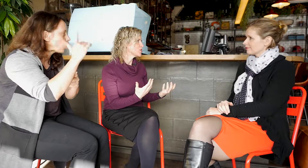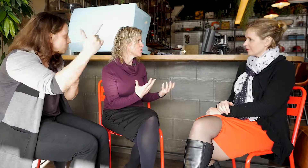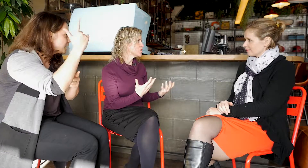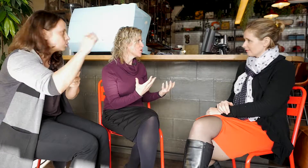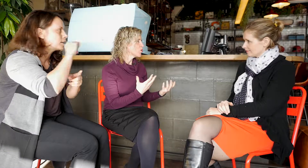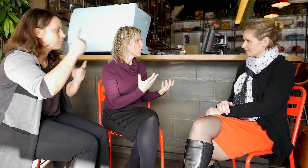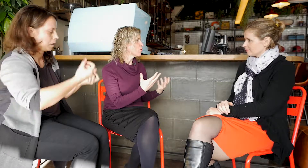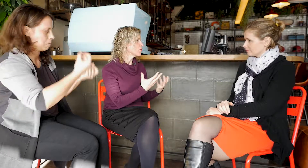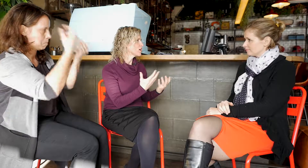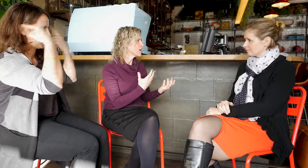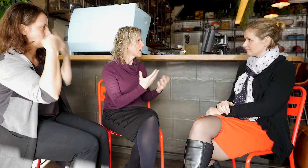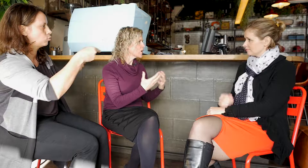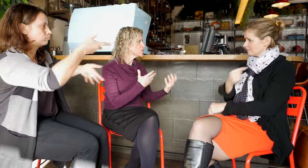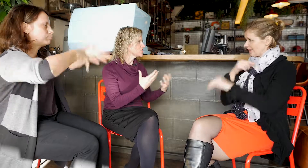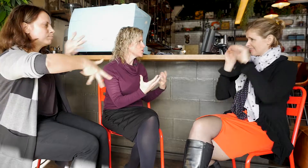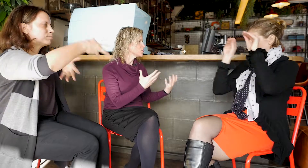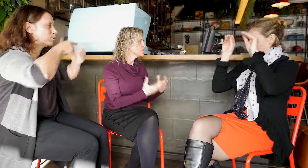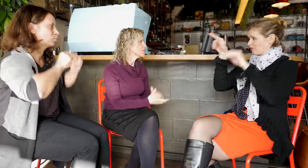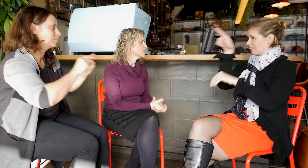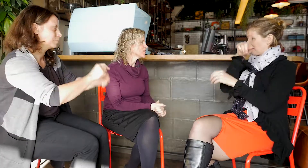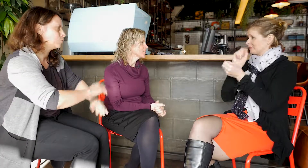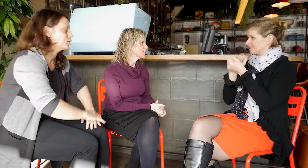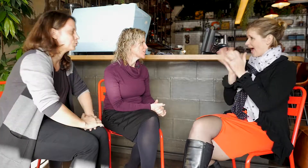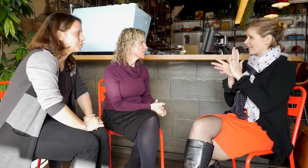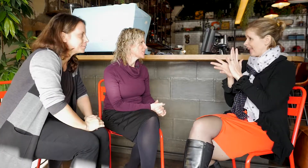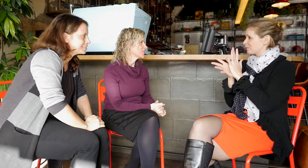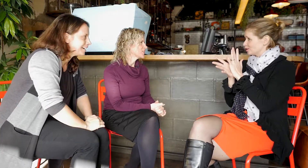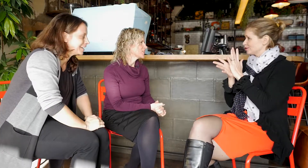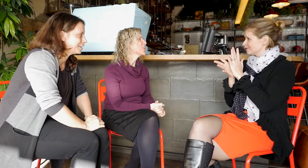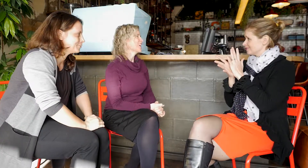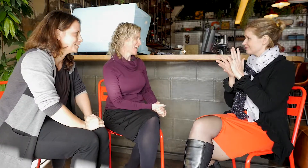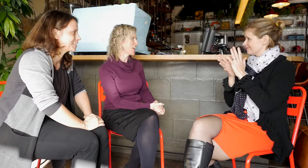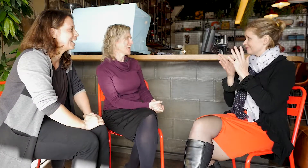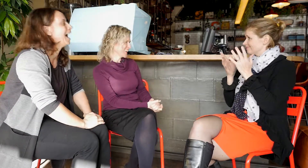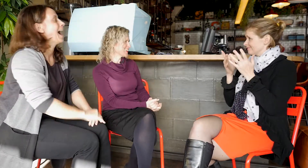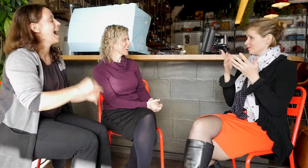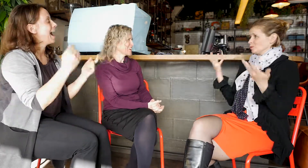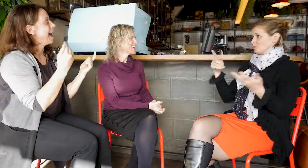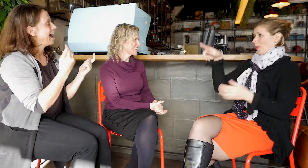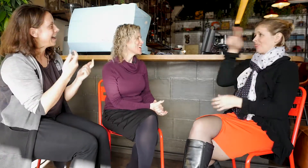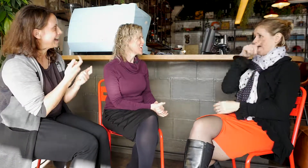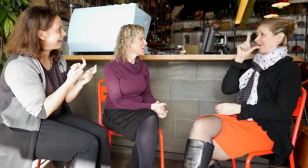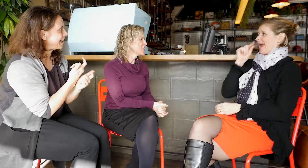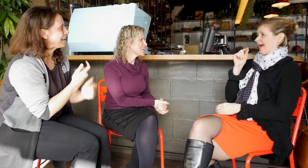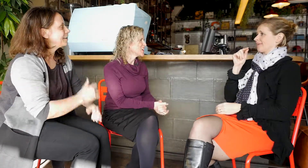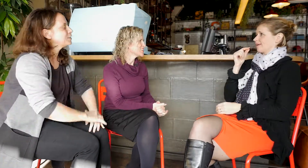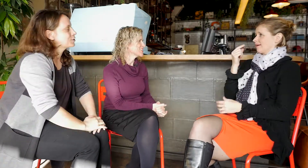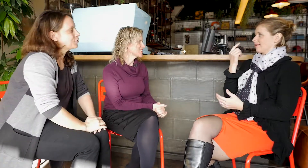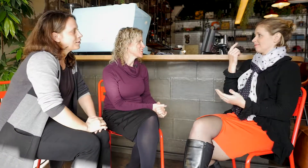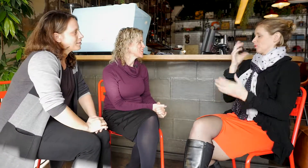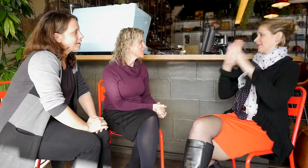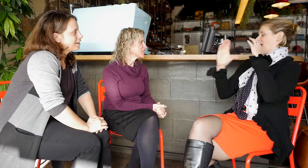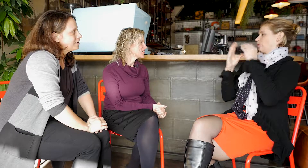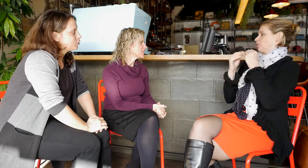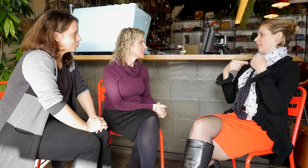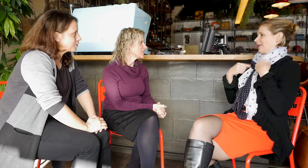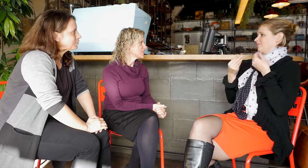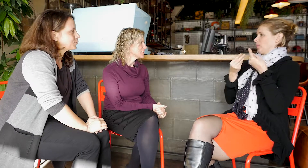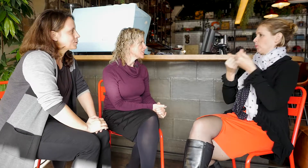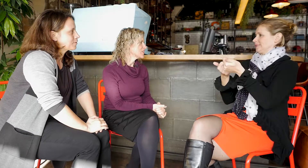you, or how did you... I taught them sign language. Okay, great. So that they could converse with